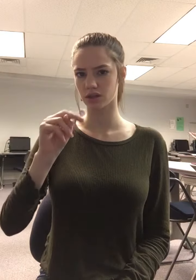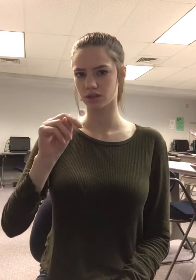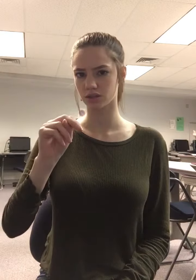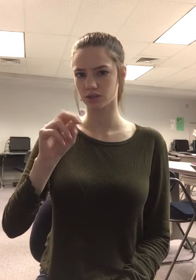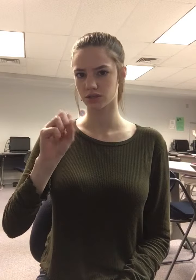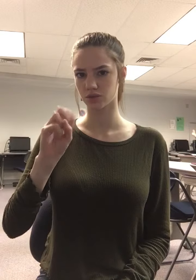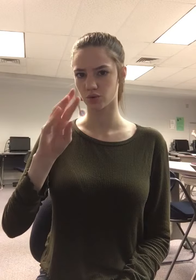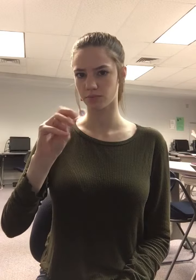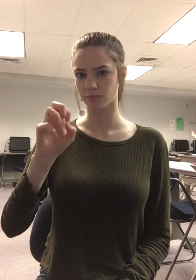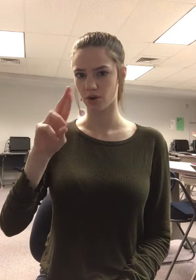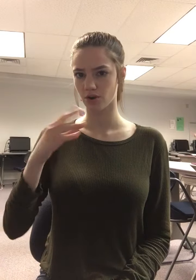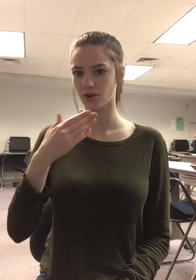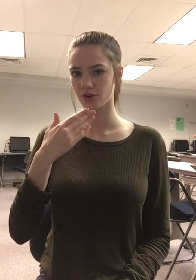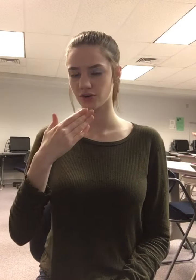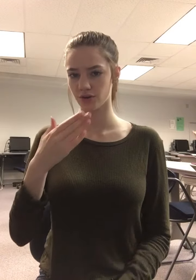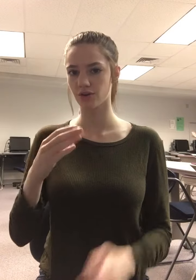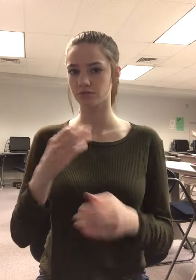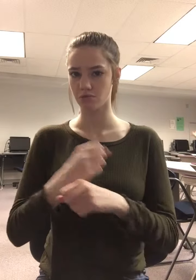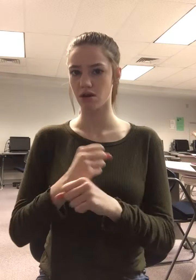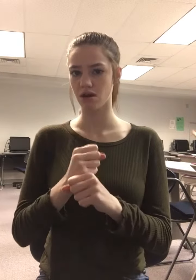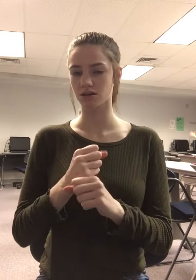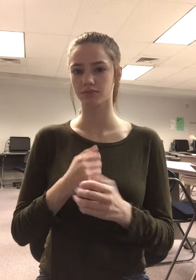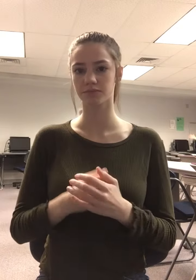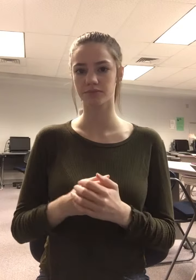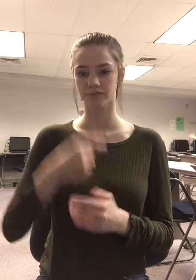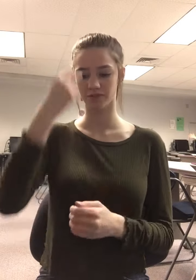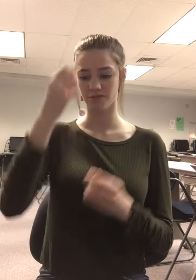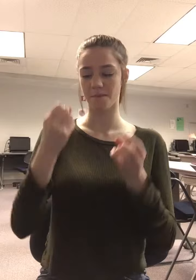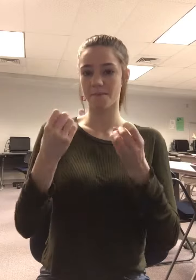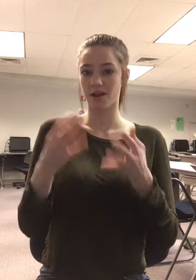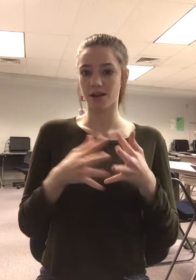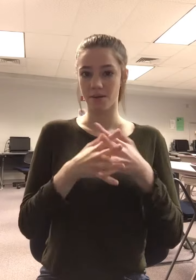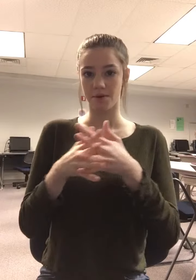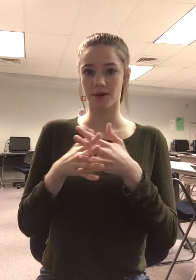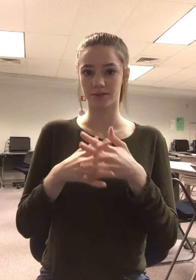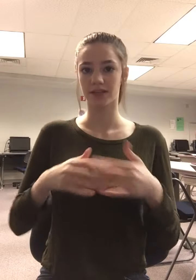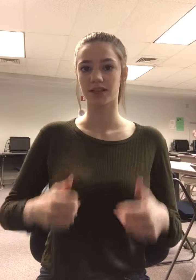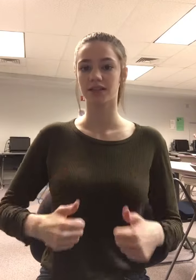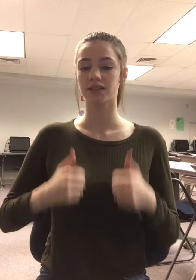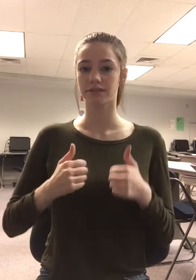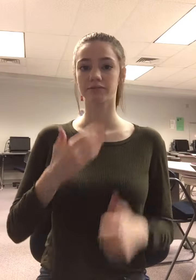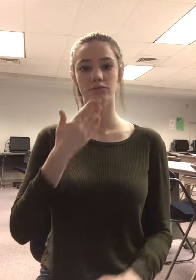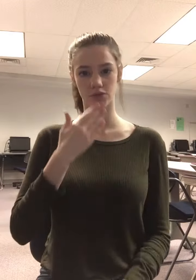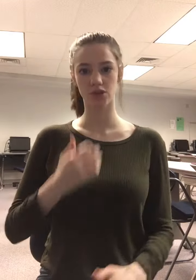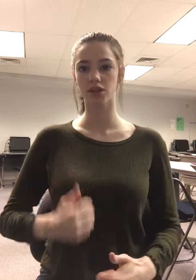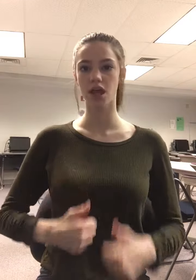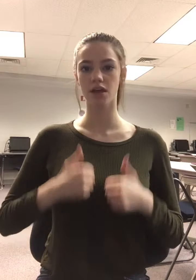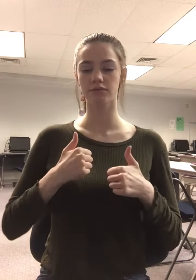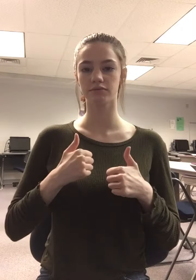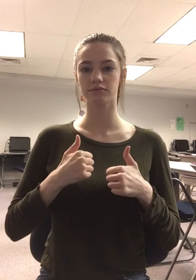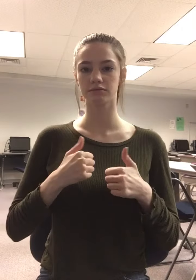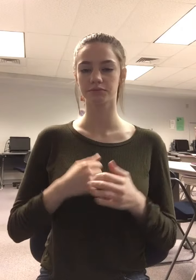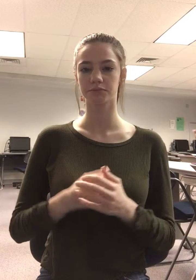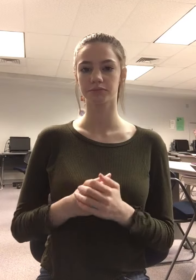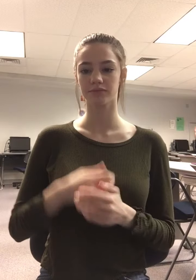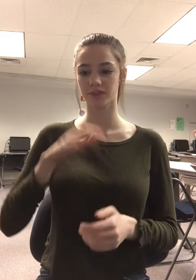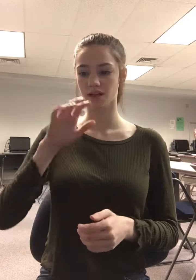many Americans, they were living the high life. And this progress came